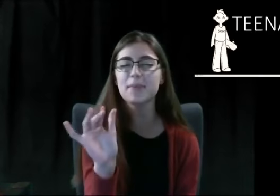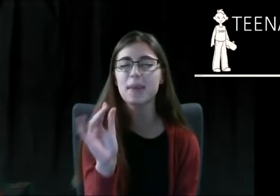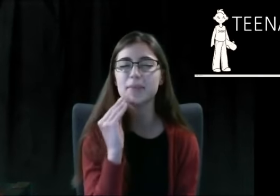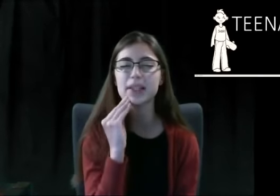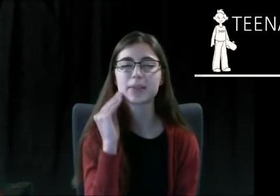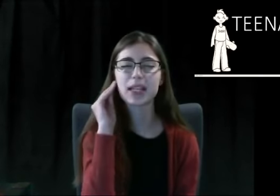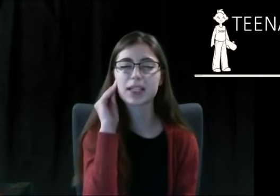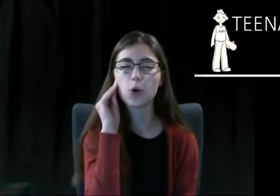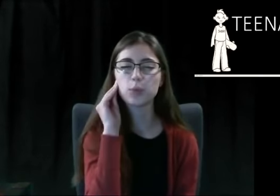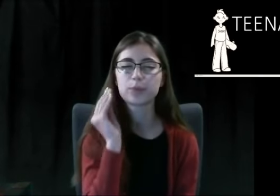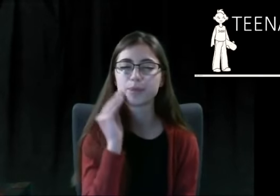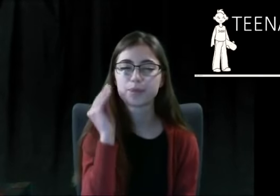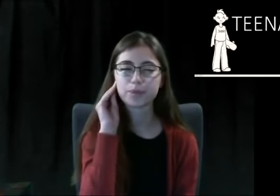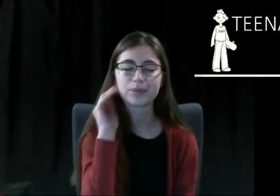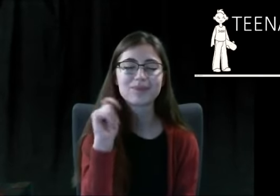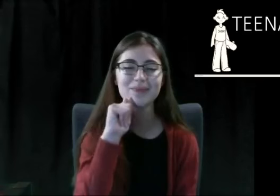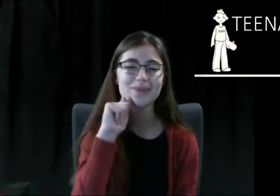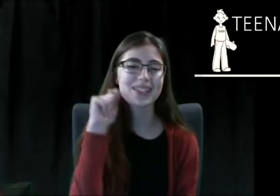hand placement as home. Teenager.